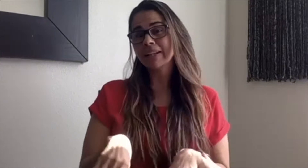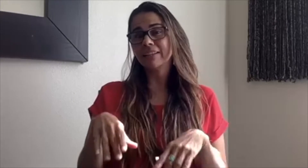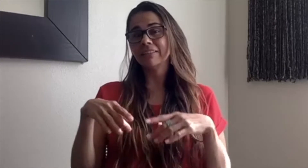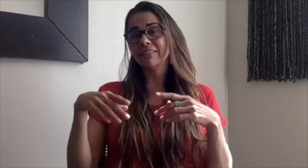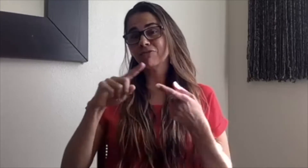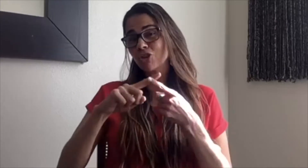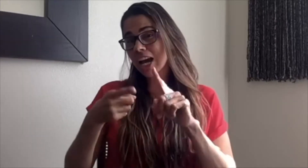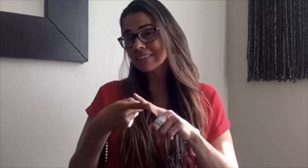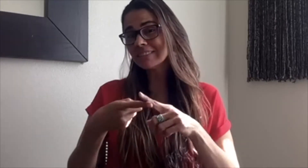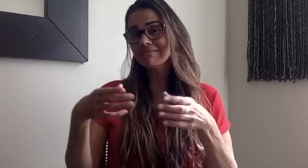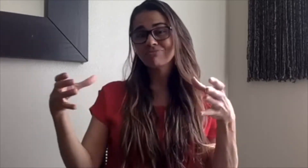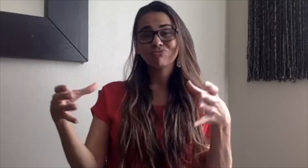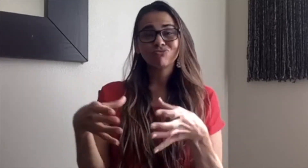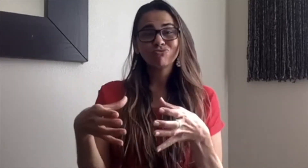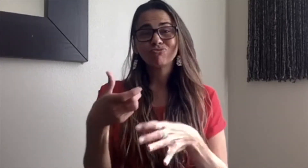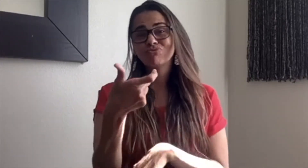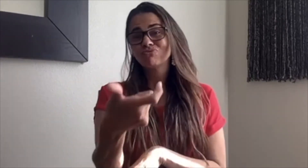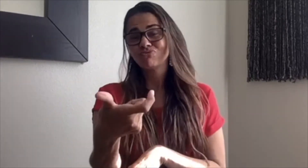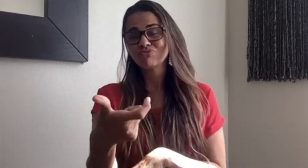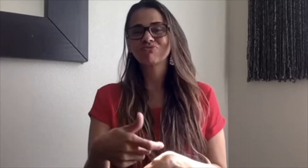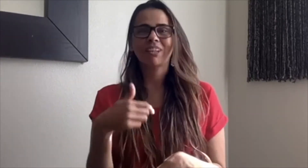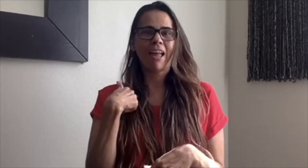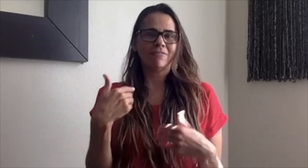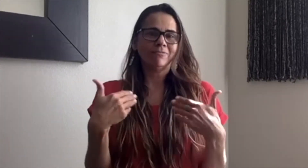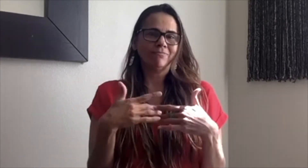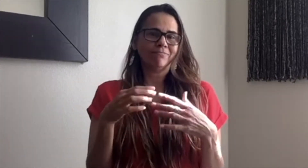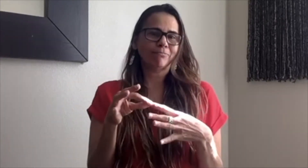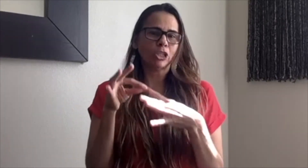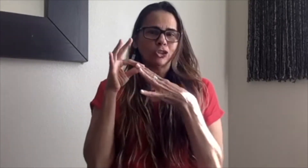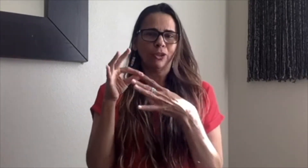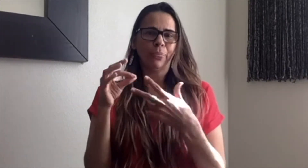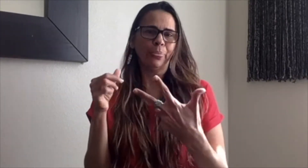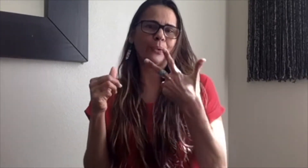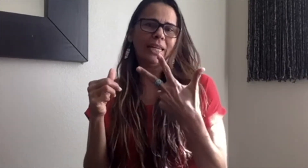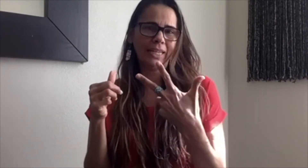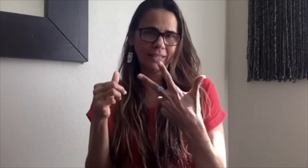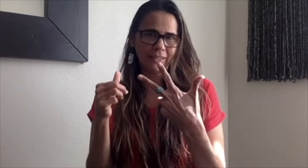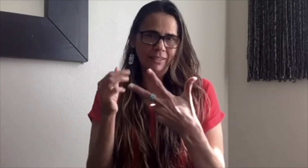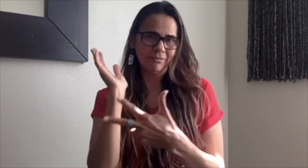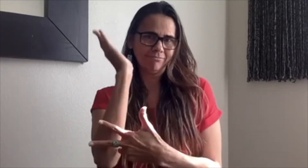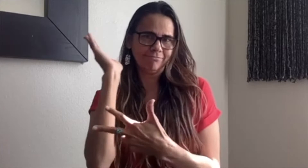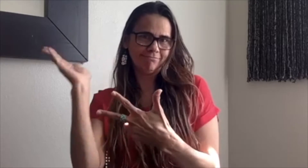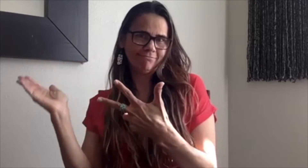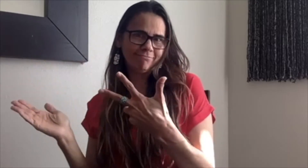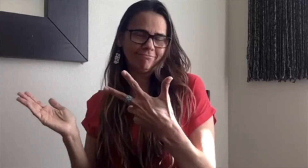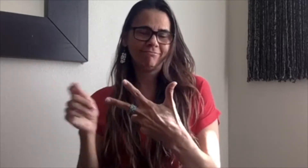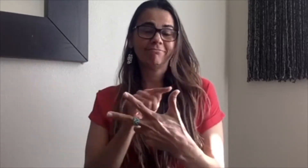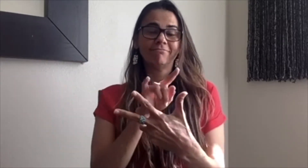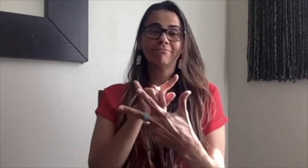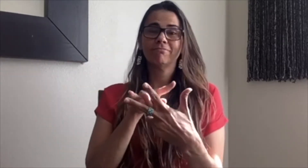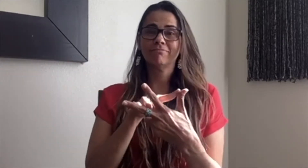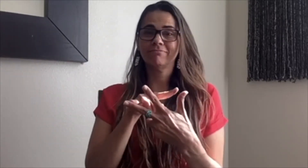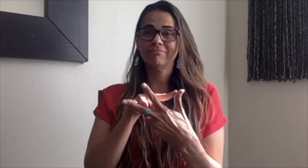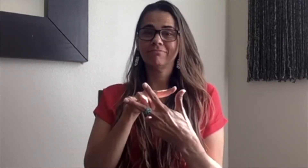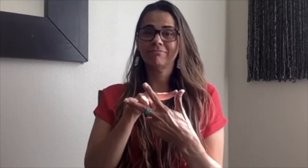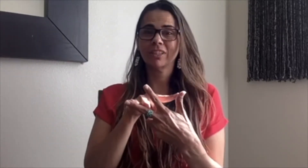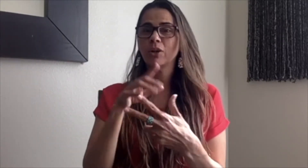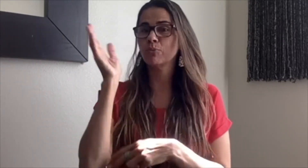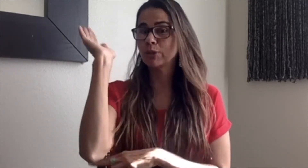enjoy the video clip with their families and enjoy it together as a family. We have three special guests